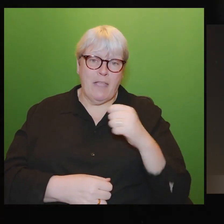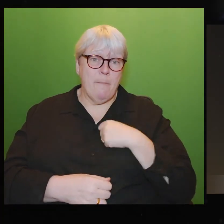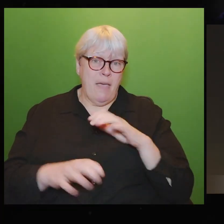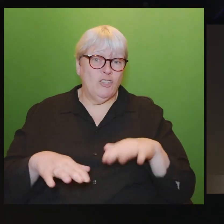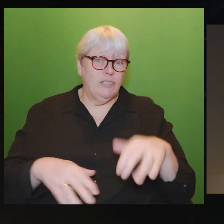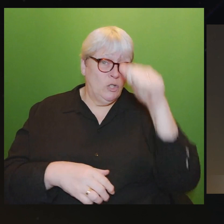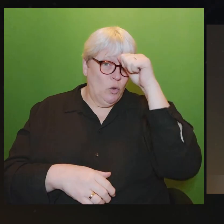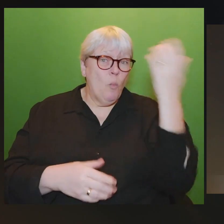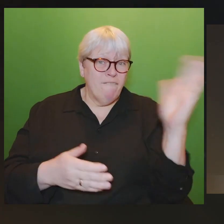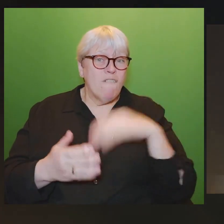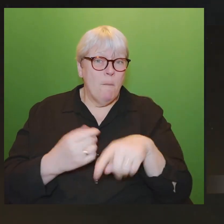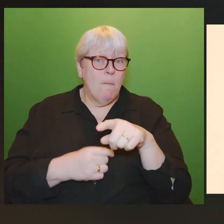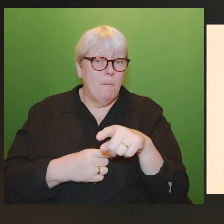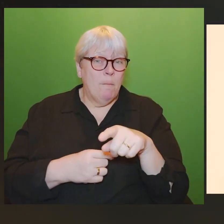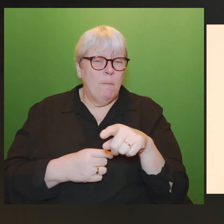those affected.